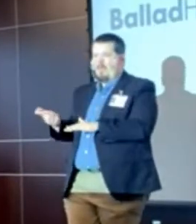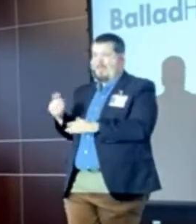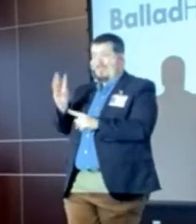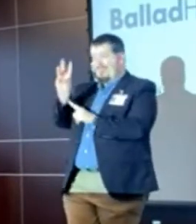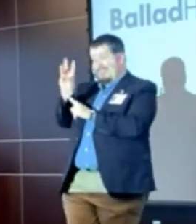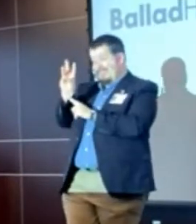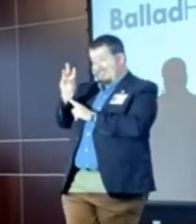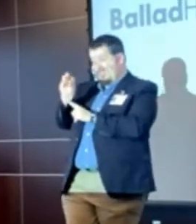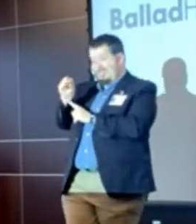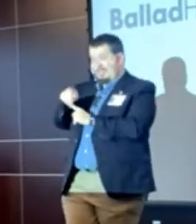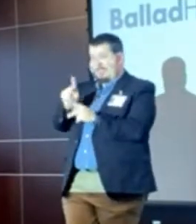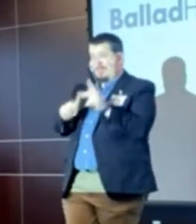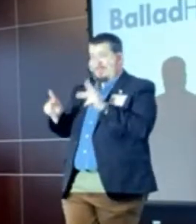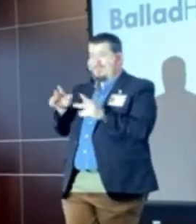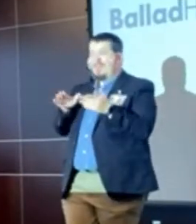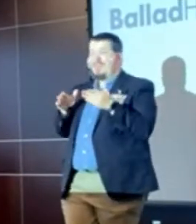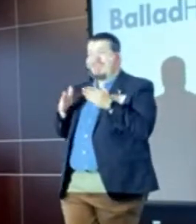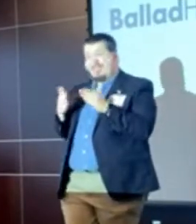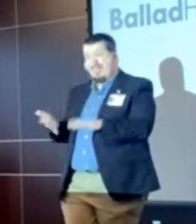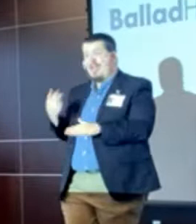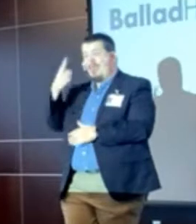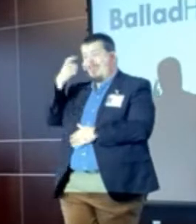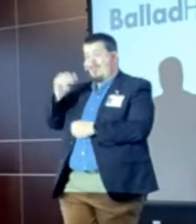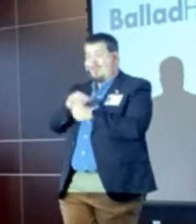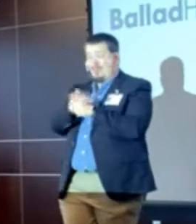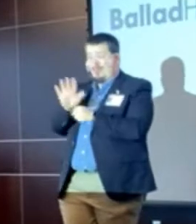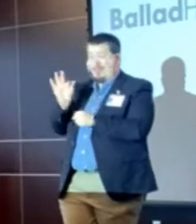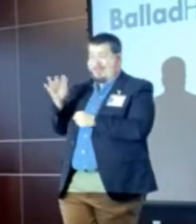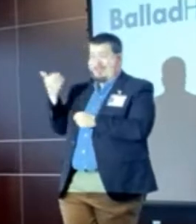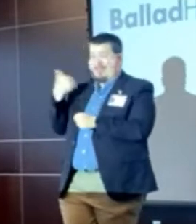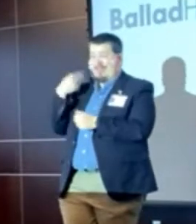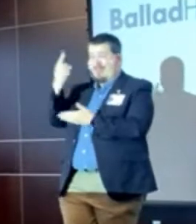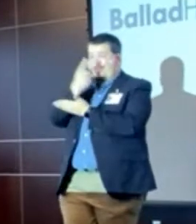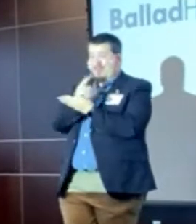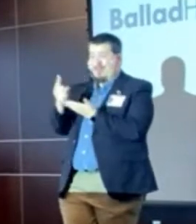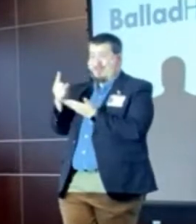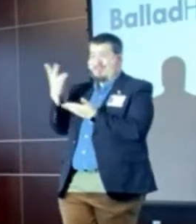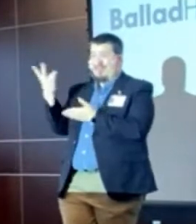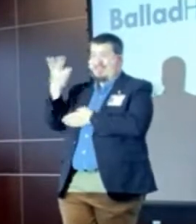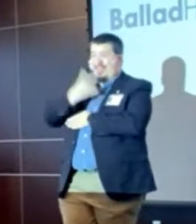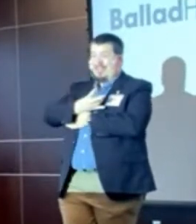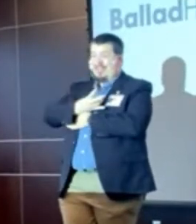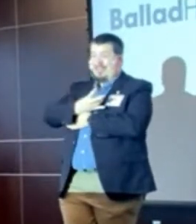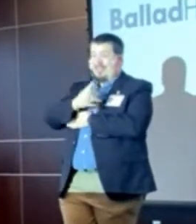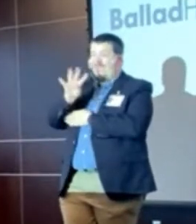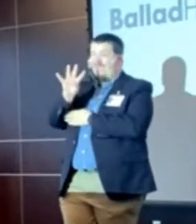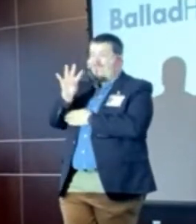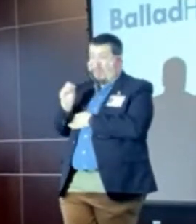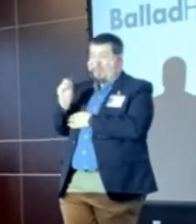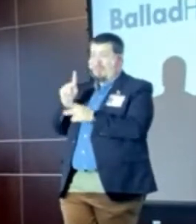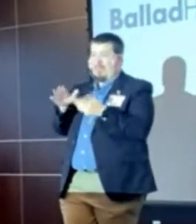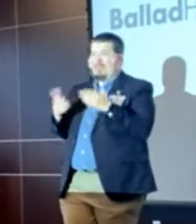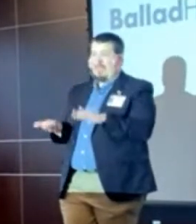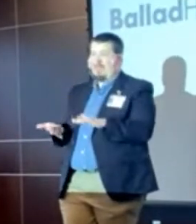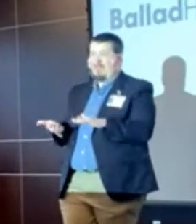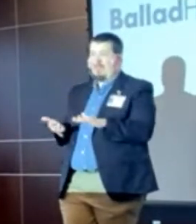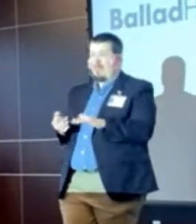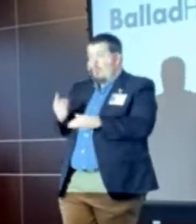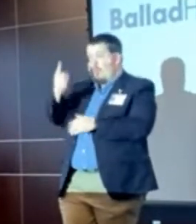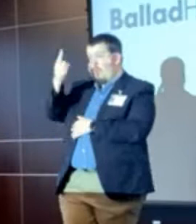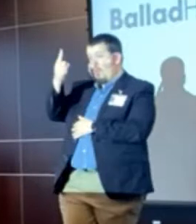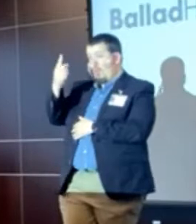60 people have expired due to COVID-19 just in the last 7 days. And as I said earlier, 1 in